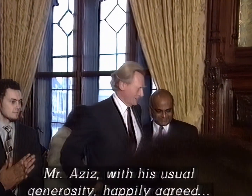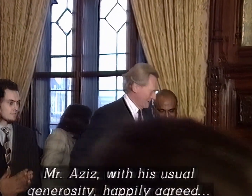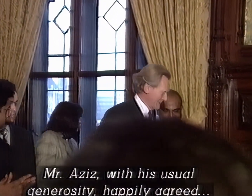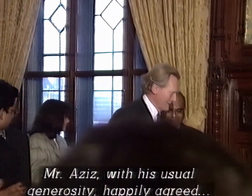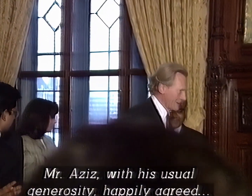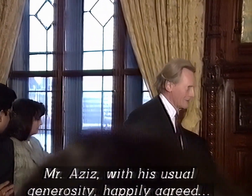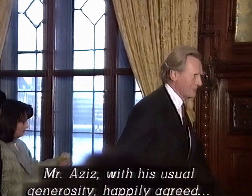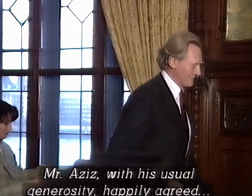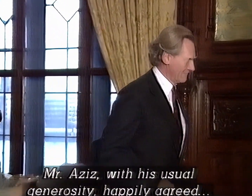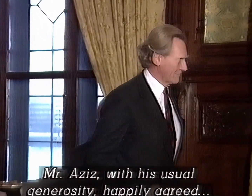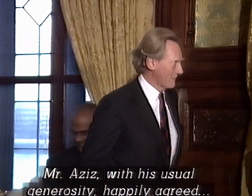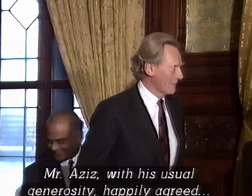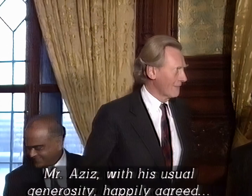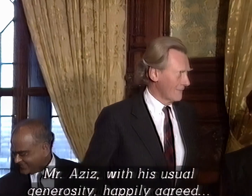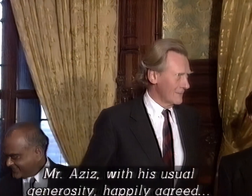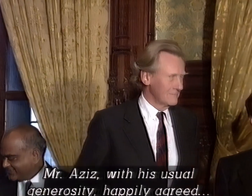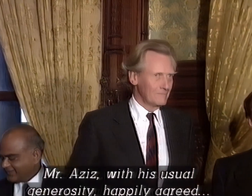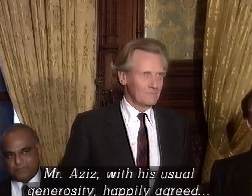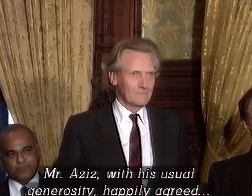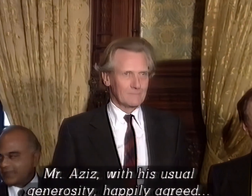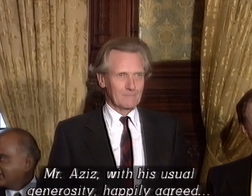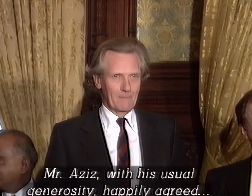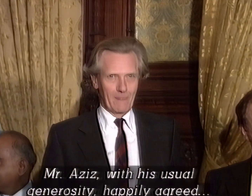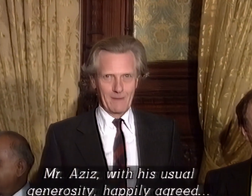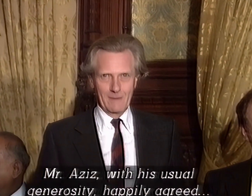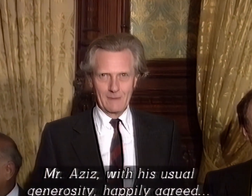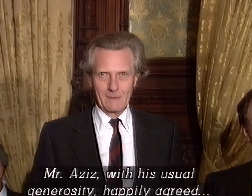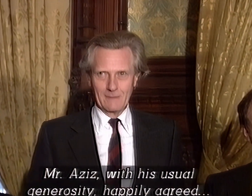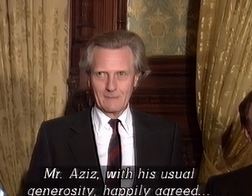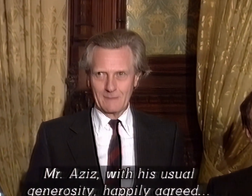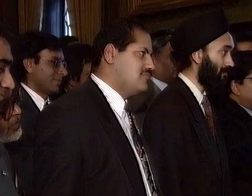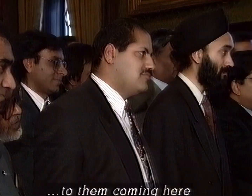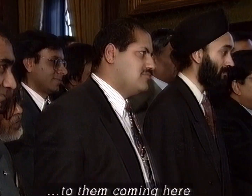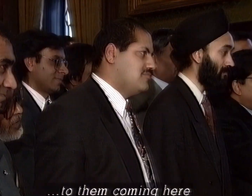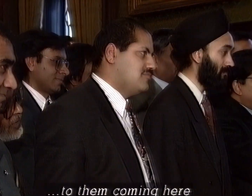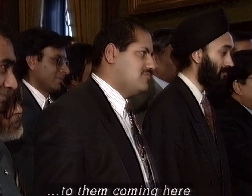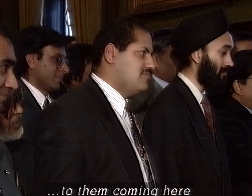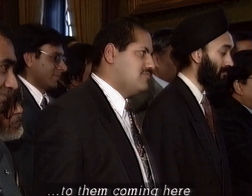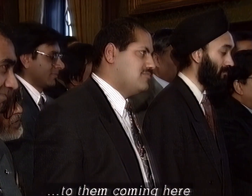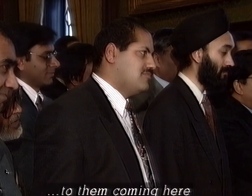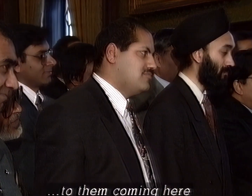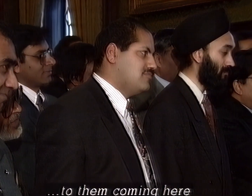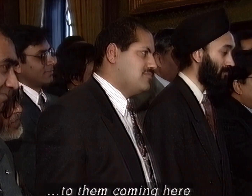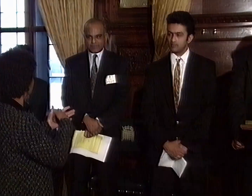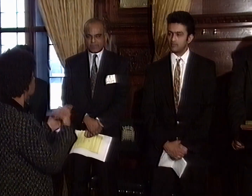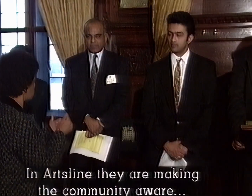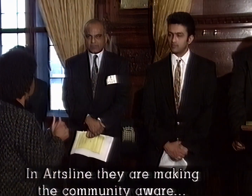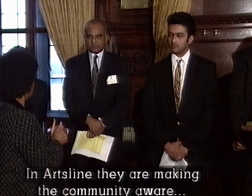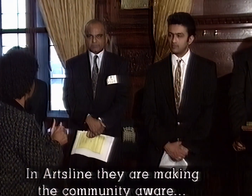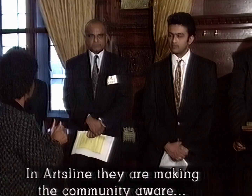Mr. Aziz, with his usual generosity, happily agreed to them coming here. And what they're